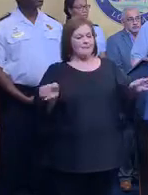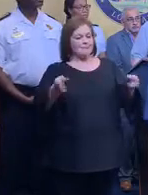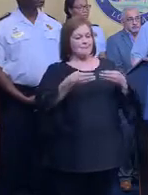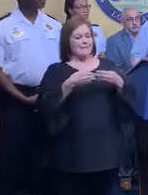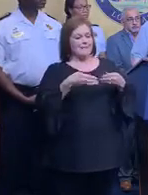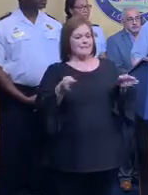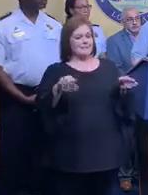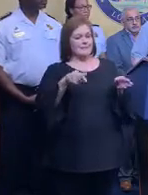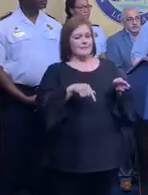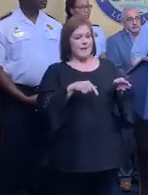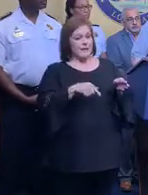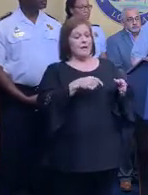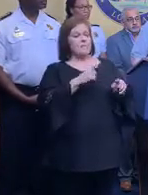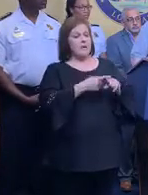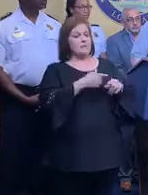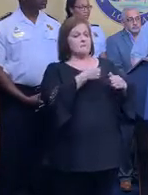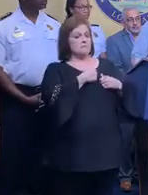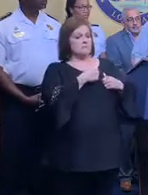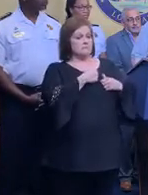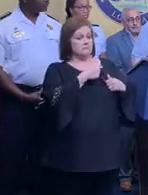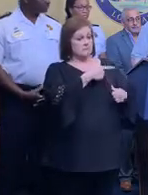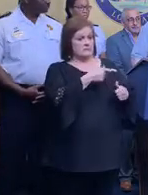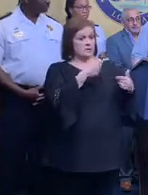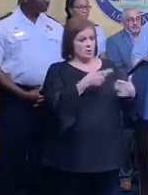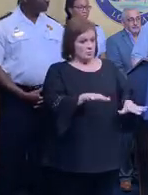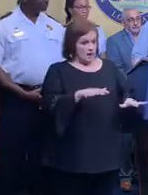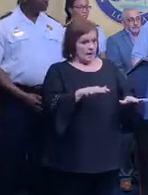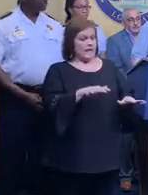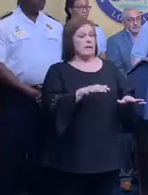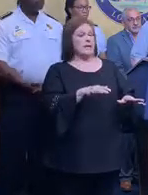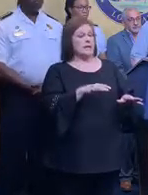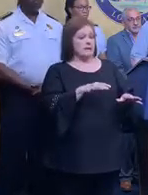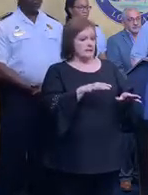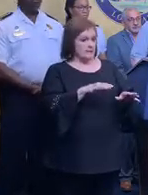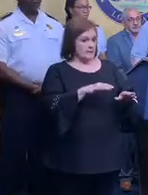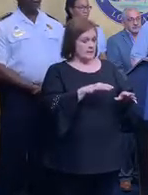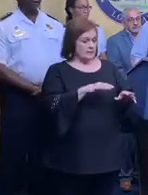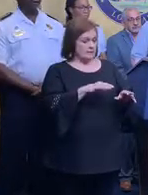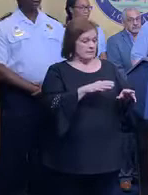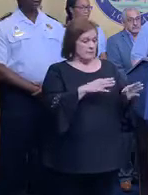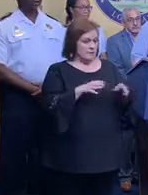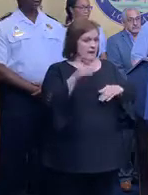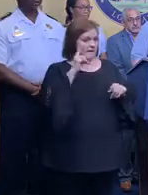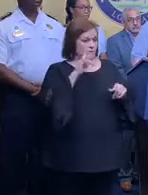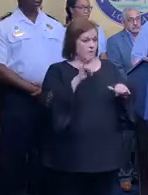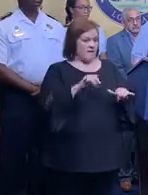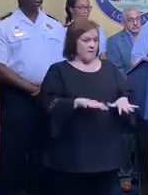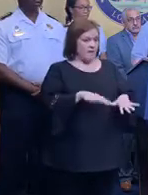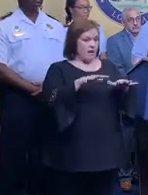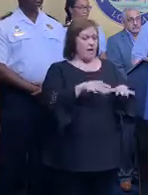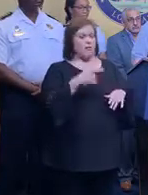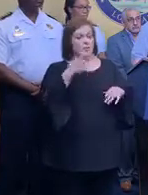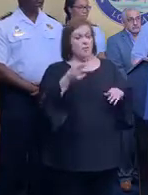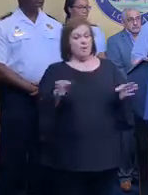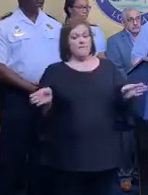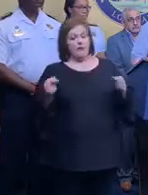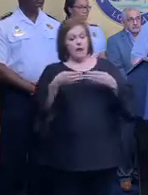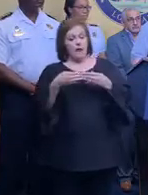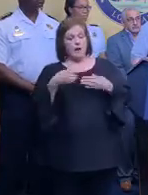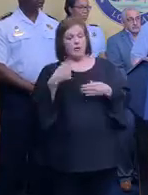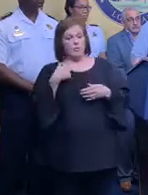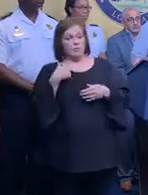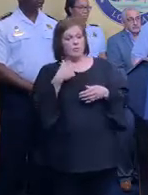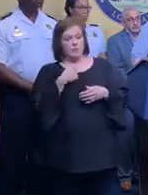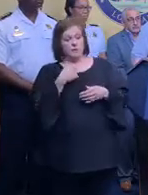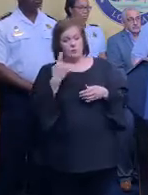actually at the Corps of Engineer headquarters. That area is already planned to be flood. The one location at the lock, we are not